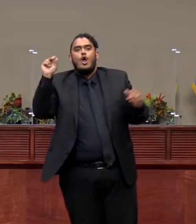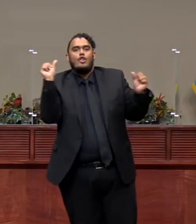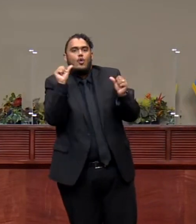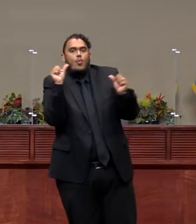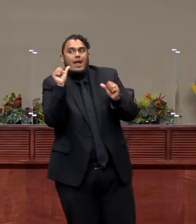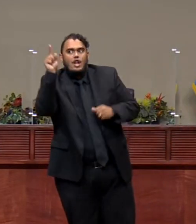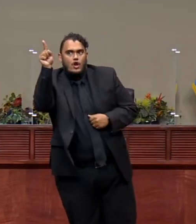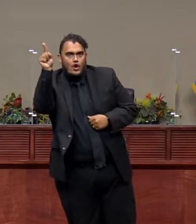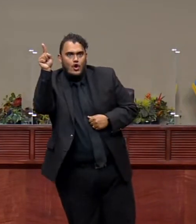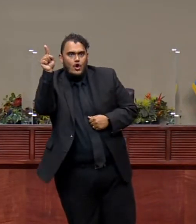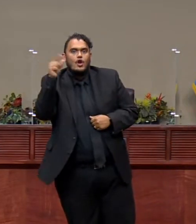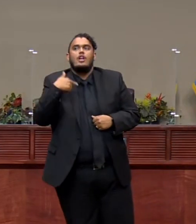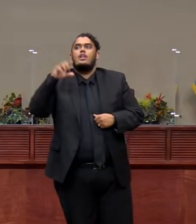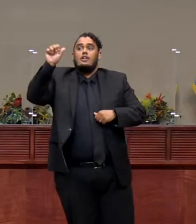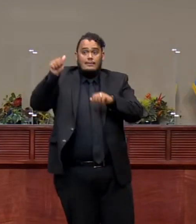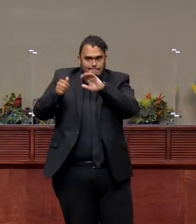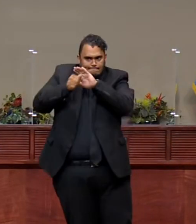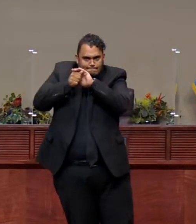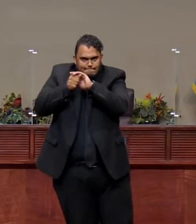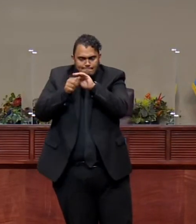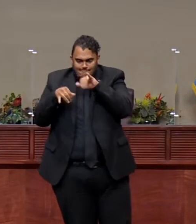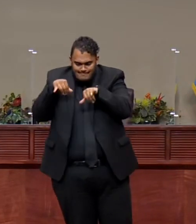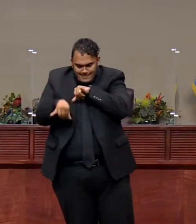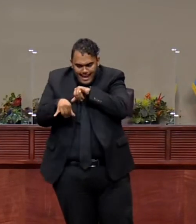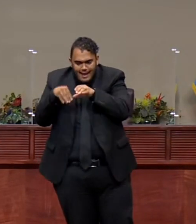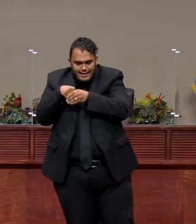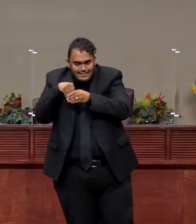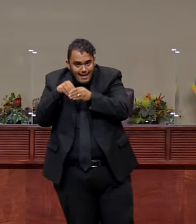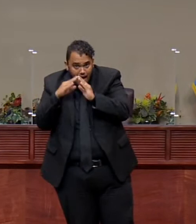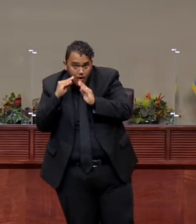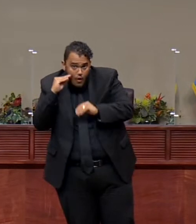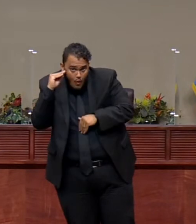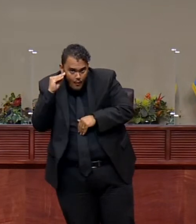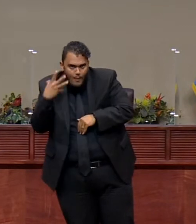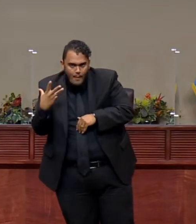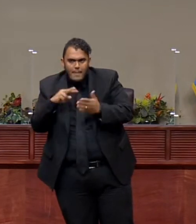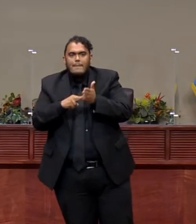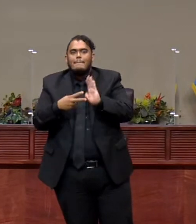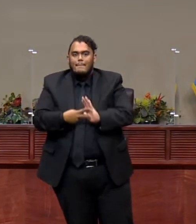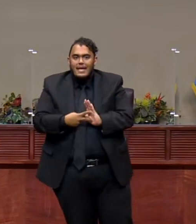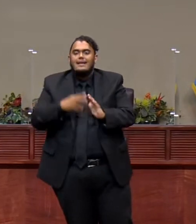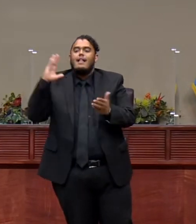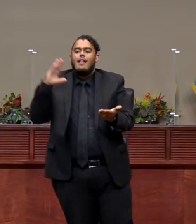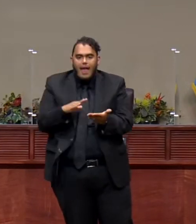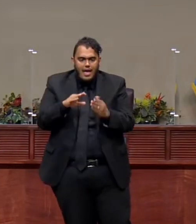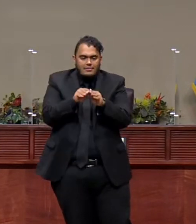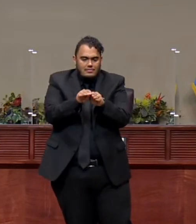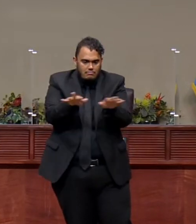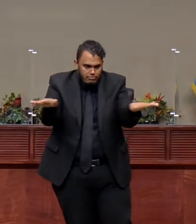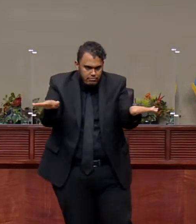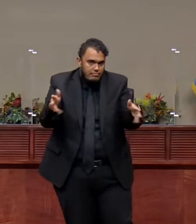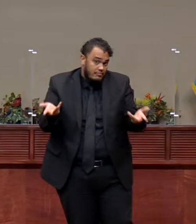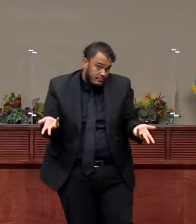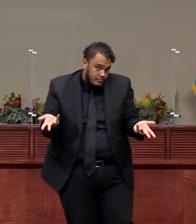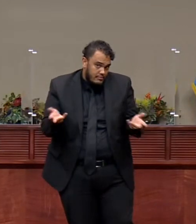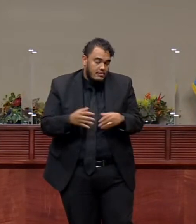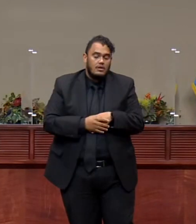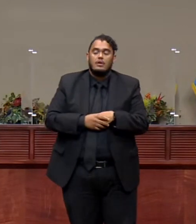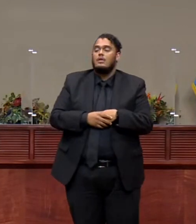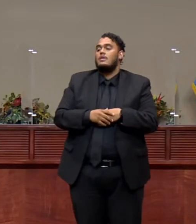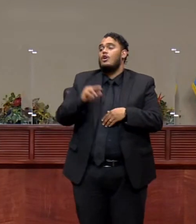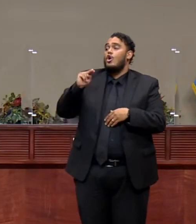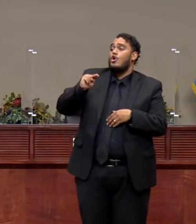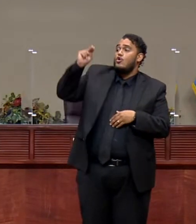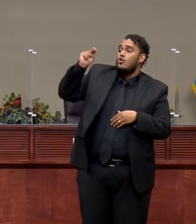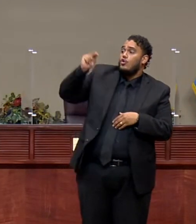Northeast and other areas of the country is going to be critically, epidemiologically speaking. Although the North seems